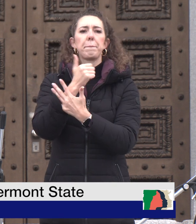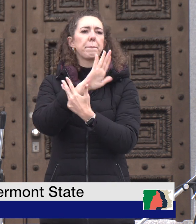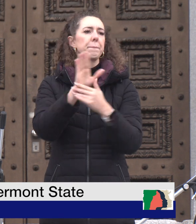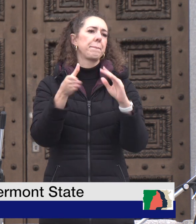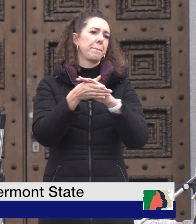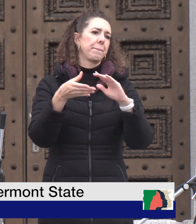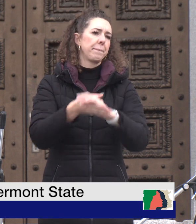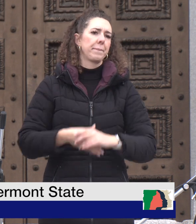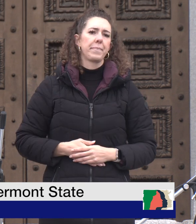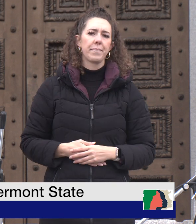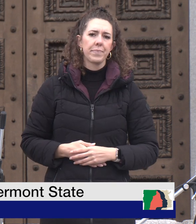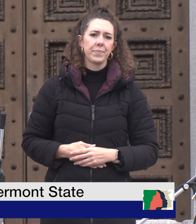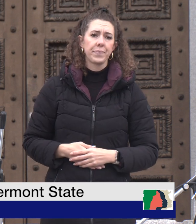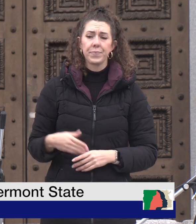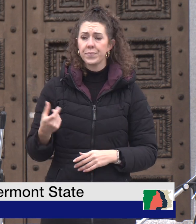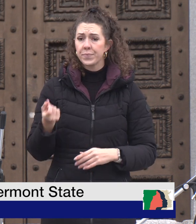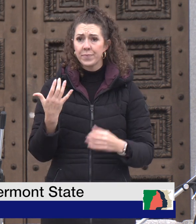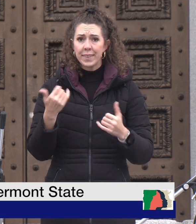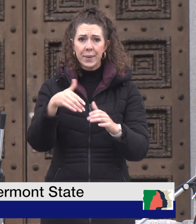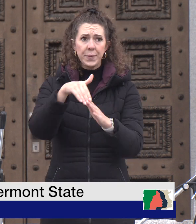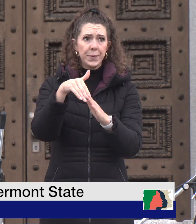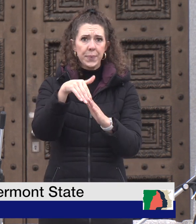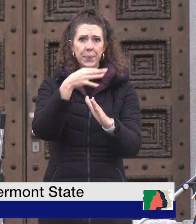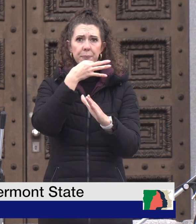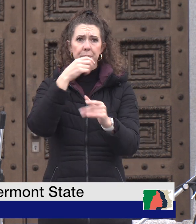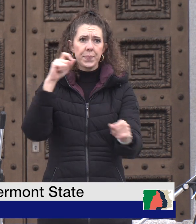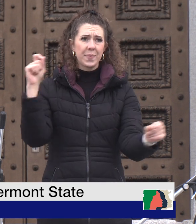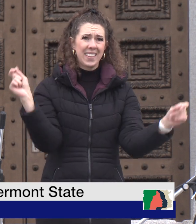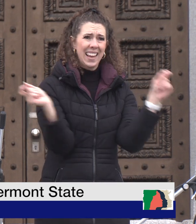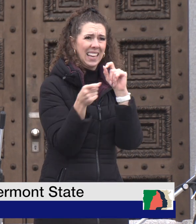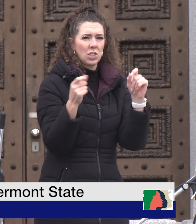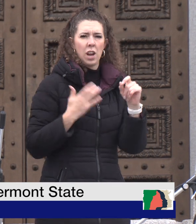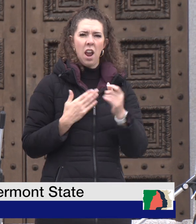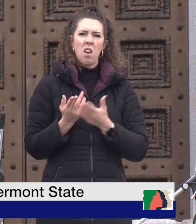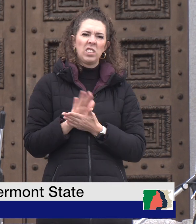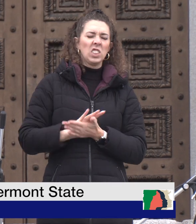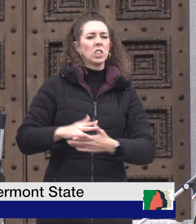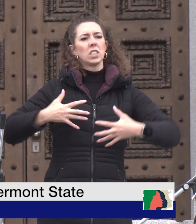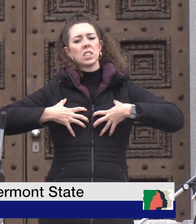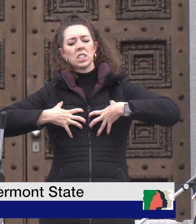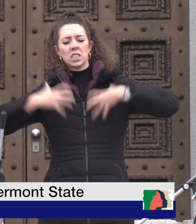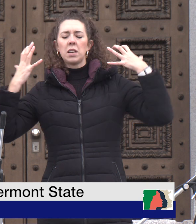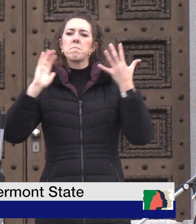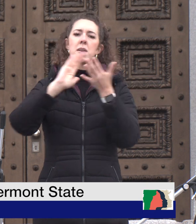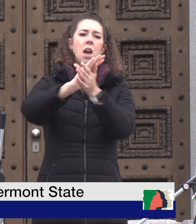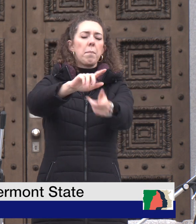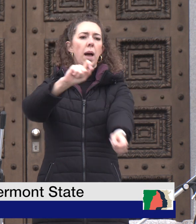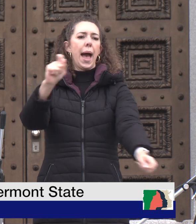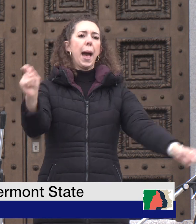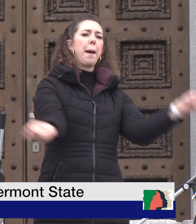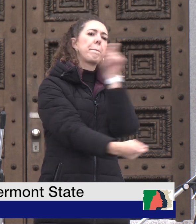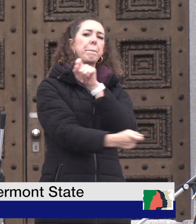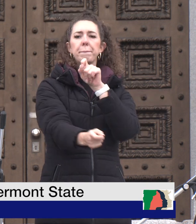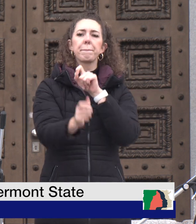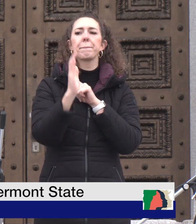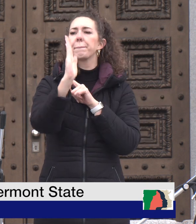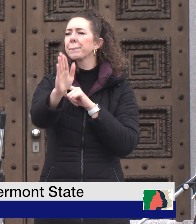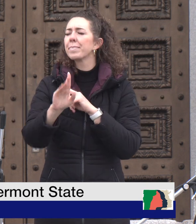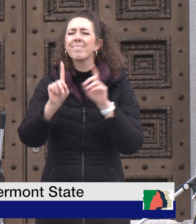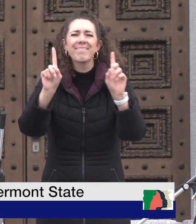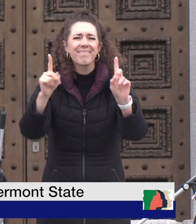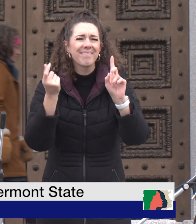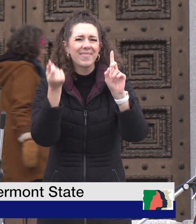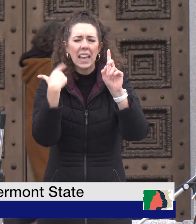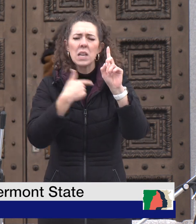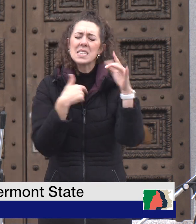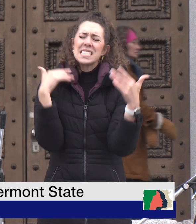We are on the precipice of change, and our divine rage has begun to transcend into revolution. But as we blaze ahead, we